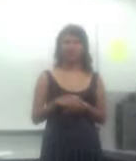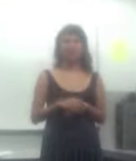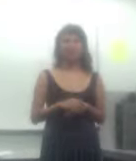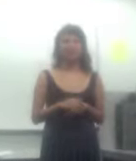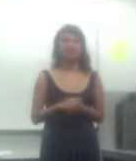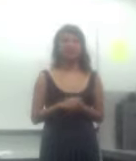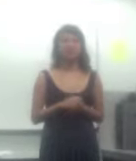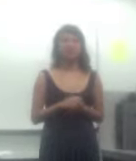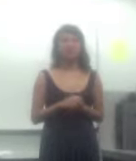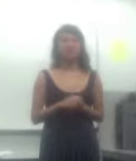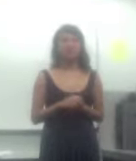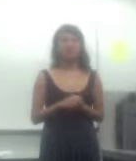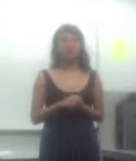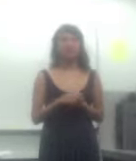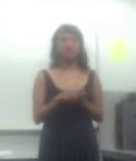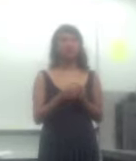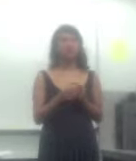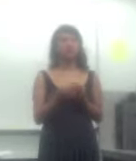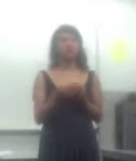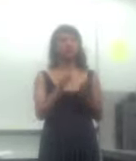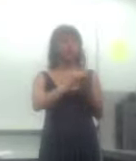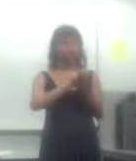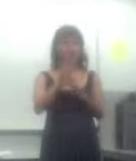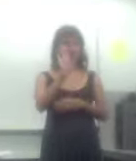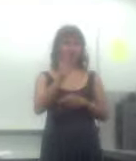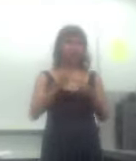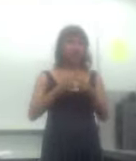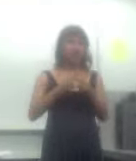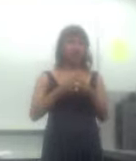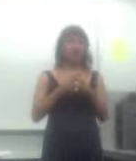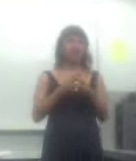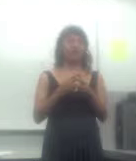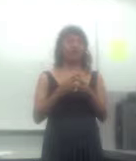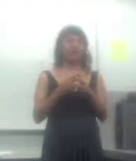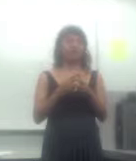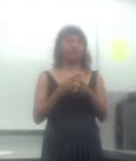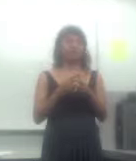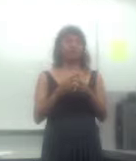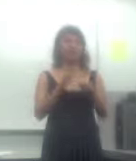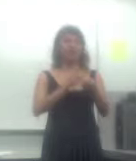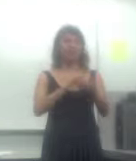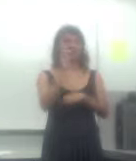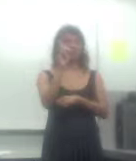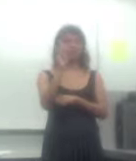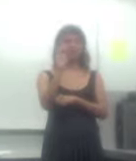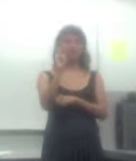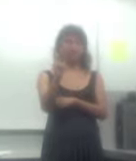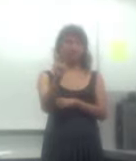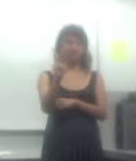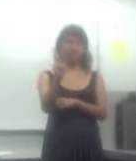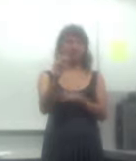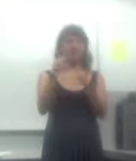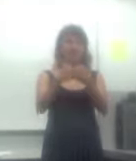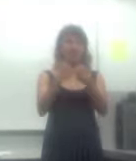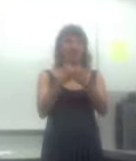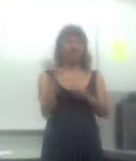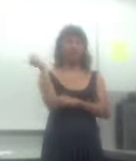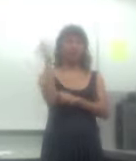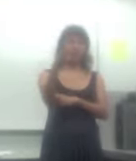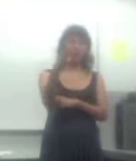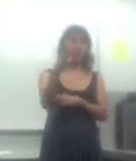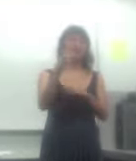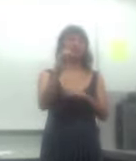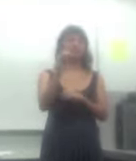on the corresponding number line. After the game, you throw your duck on the ice. The goal is to get your